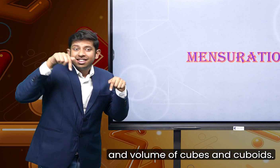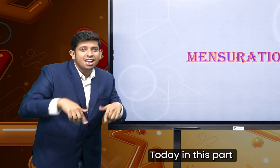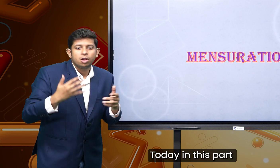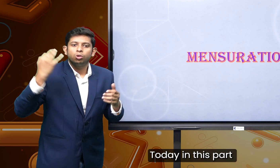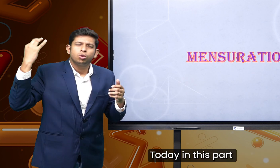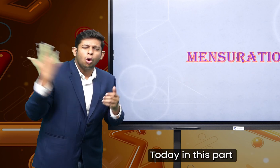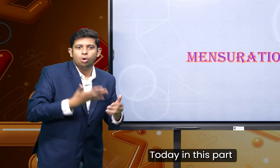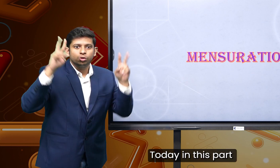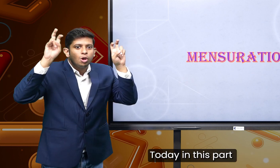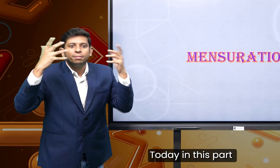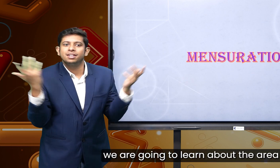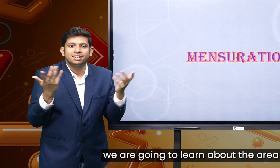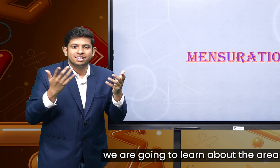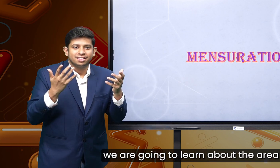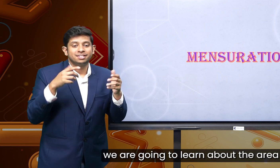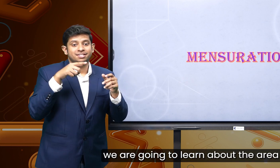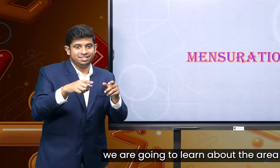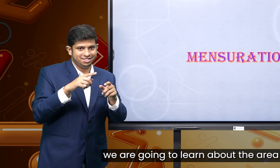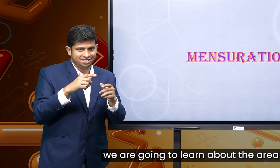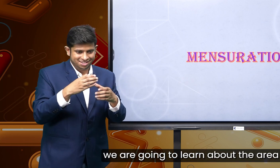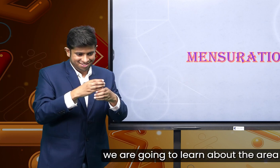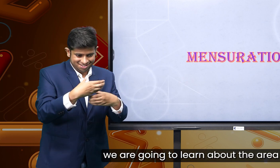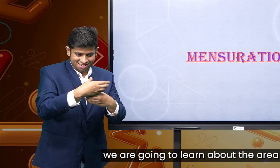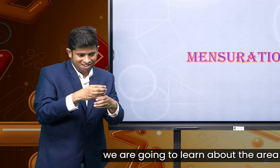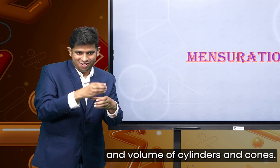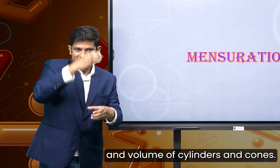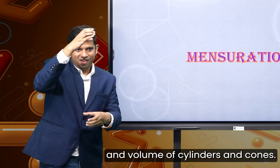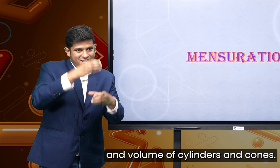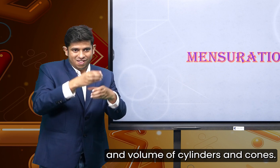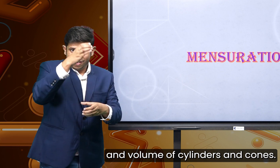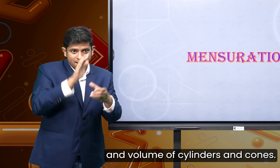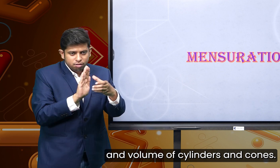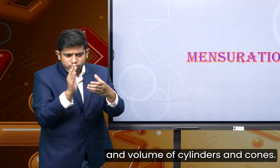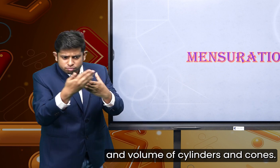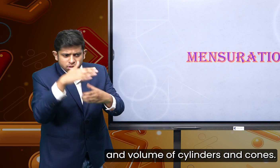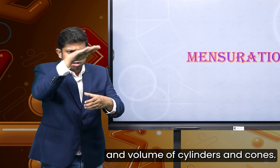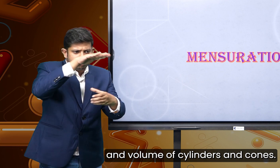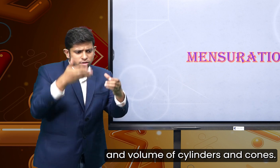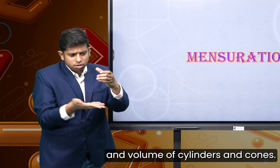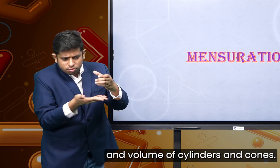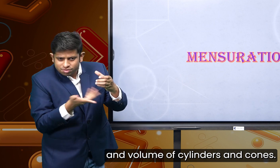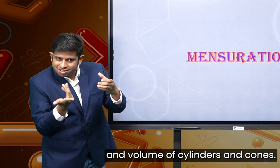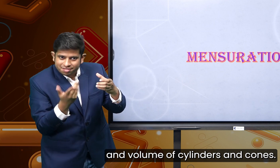Today, in this part, we are going to learn about the area and volume of cylinders and cones.